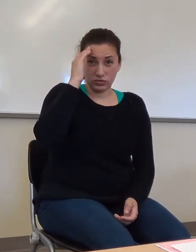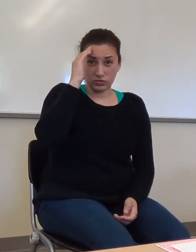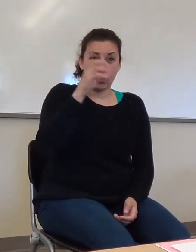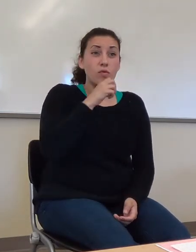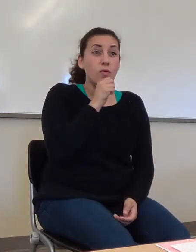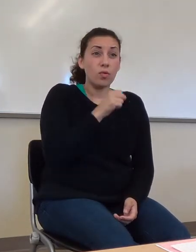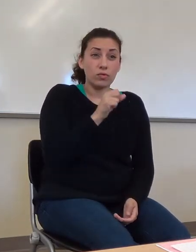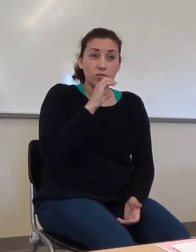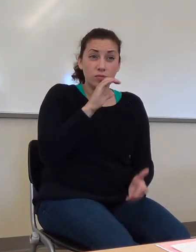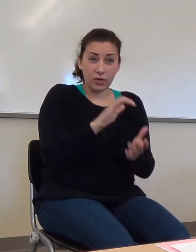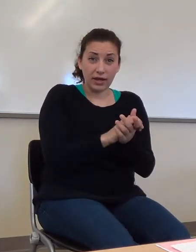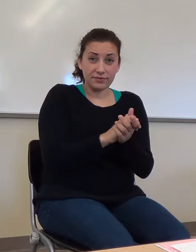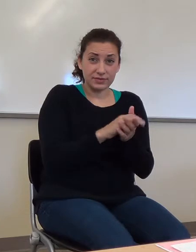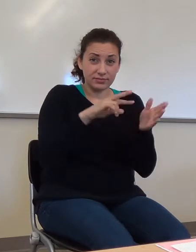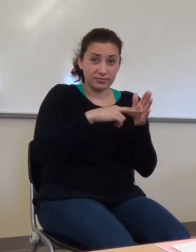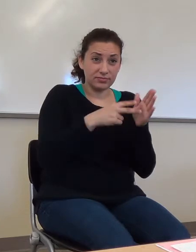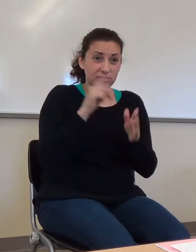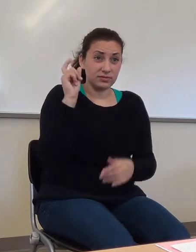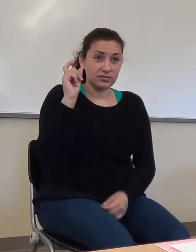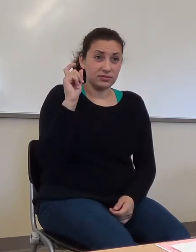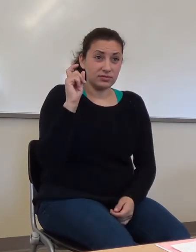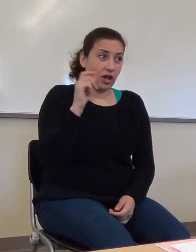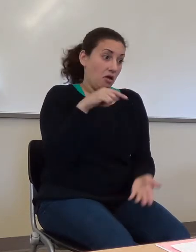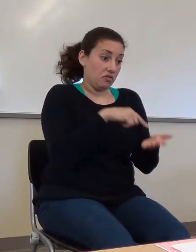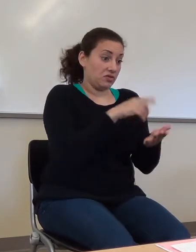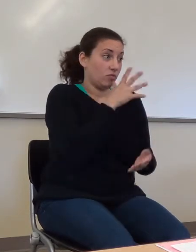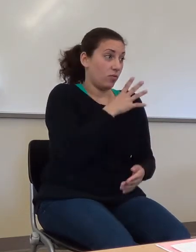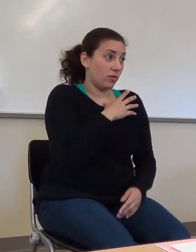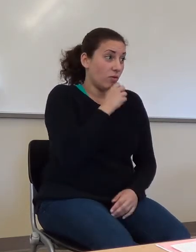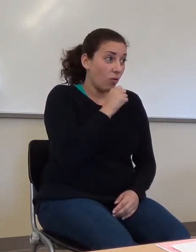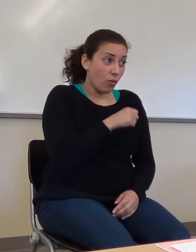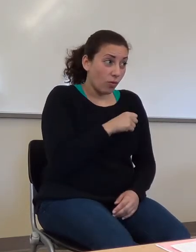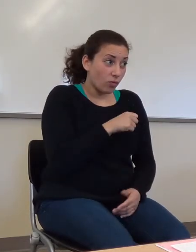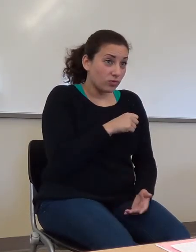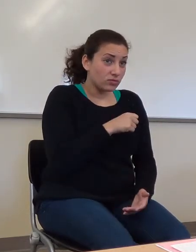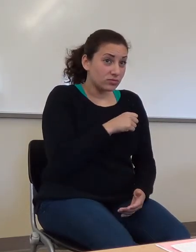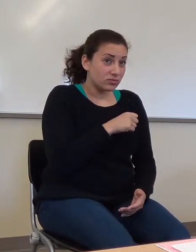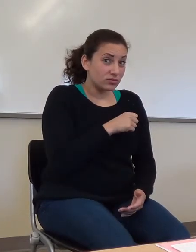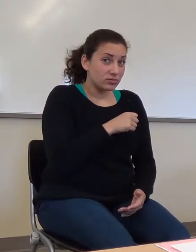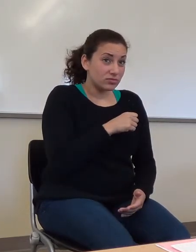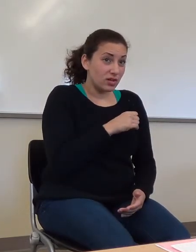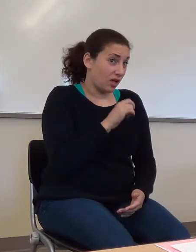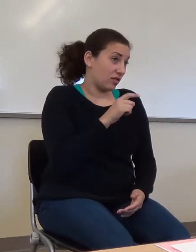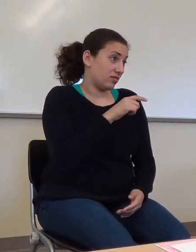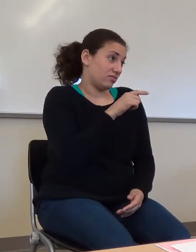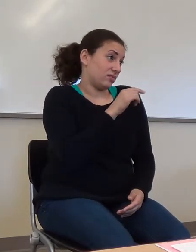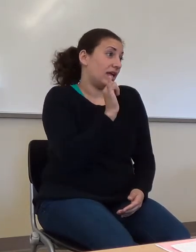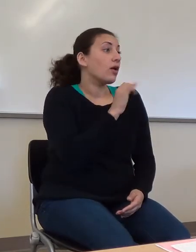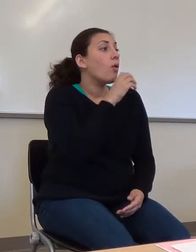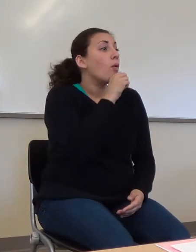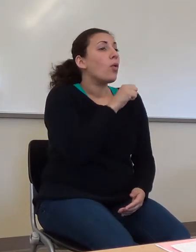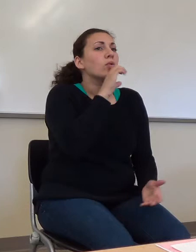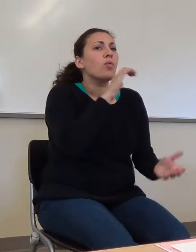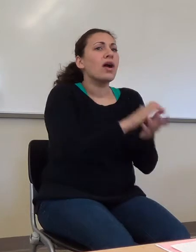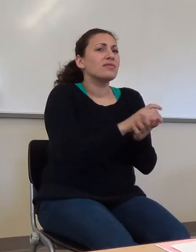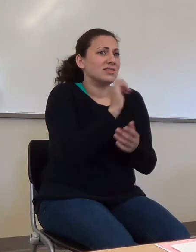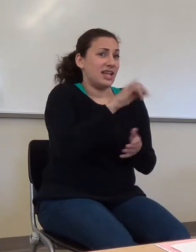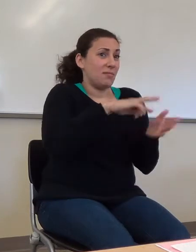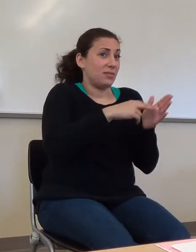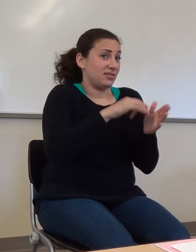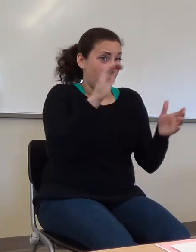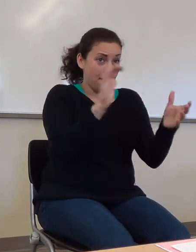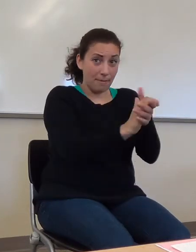old wives mean? Are these women, are old wives necessarily married? What's an old